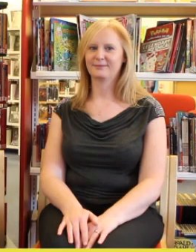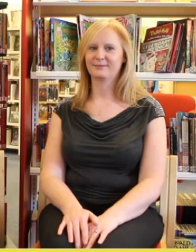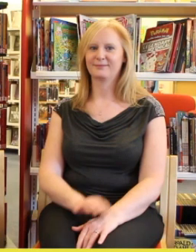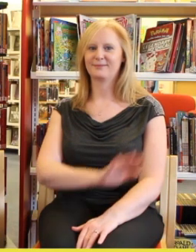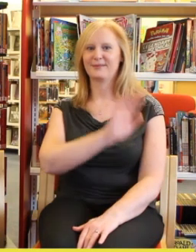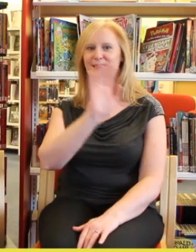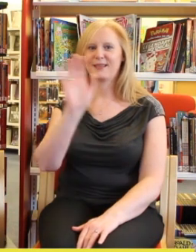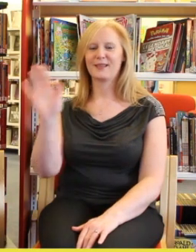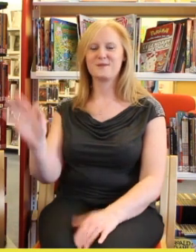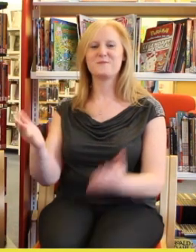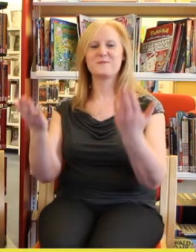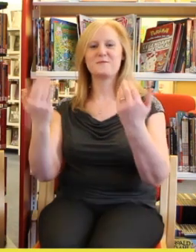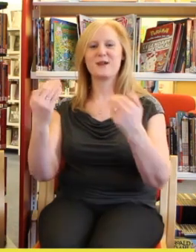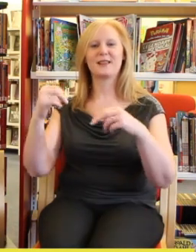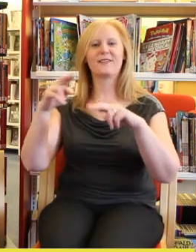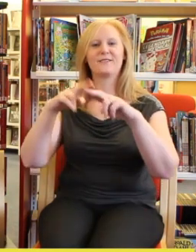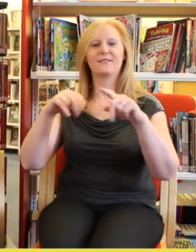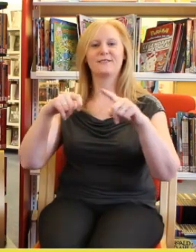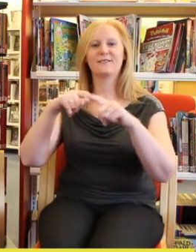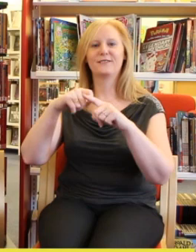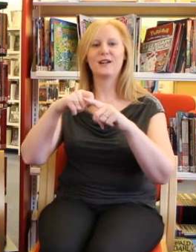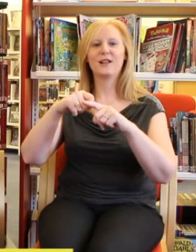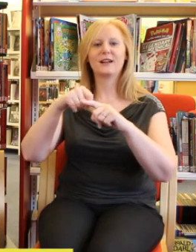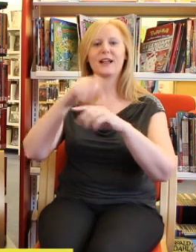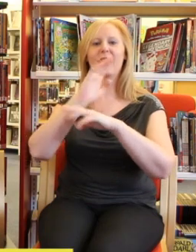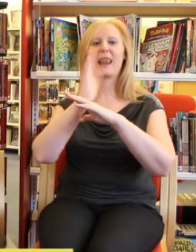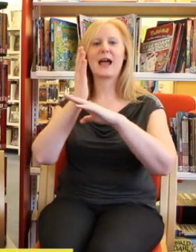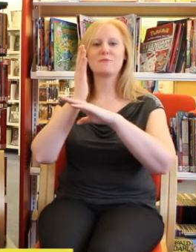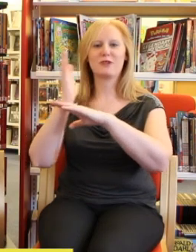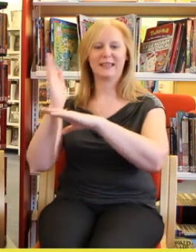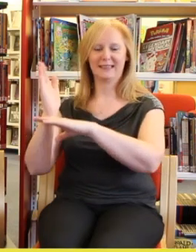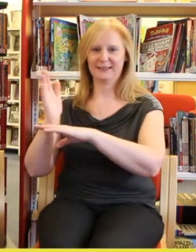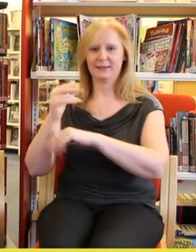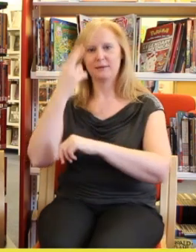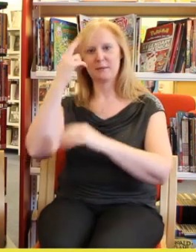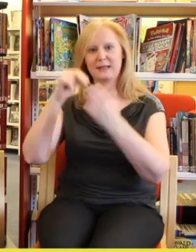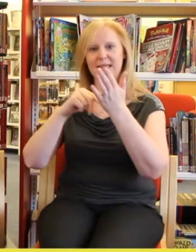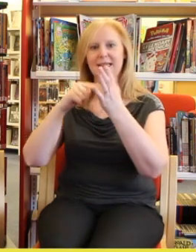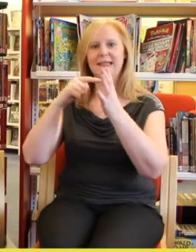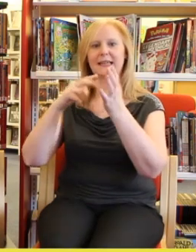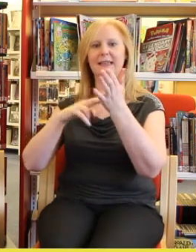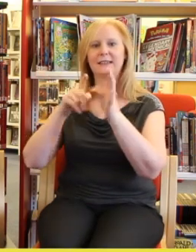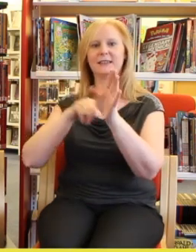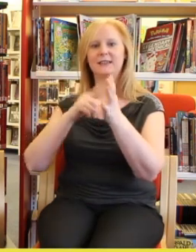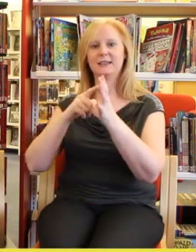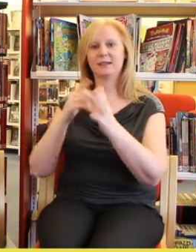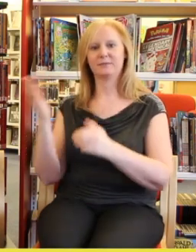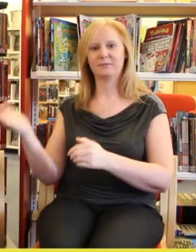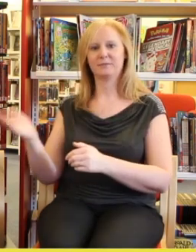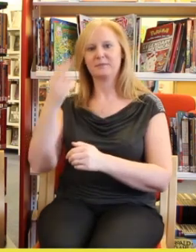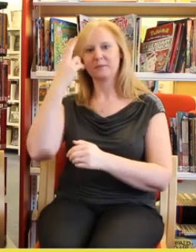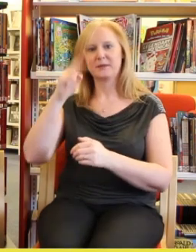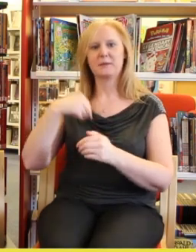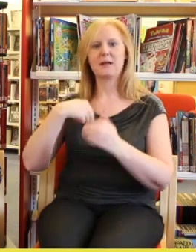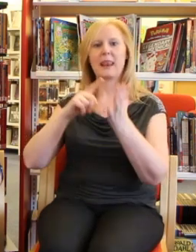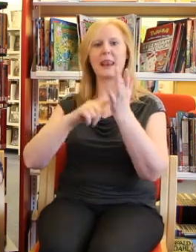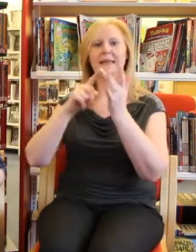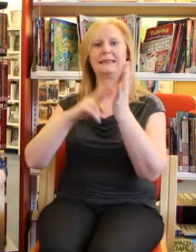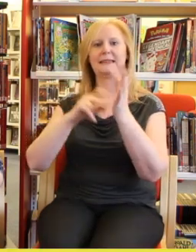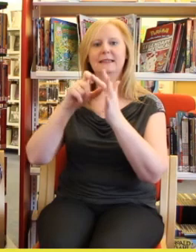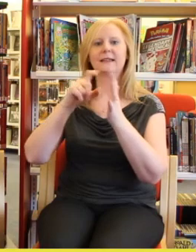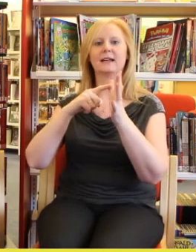Hello and welcome to Falkirk Libraries. I'm Tanya and this is Linda who's our sign language interpreter.